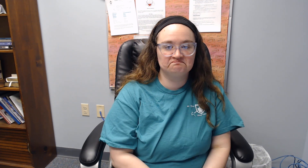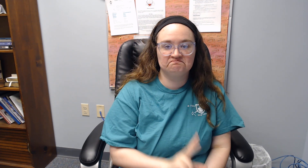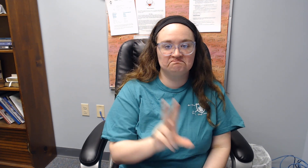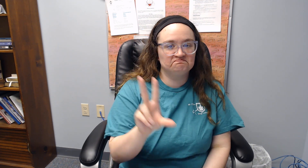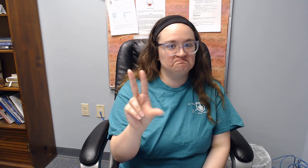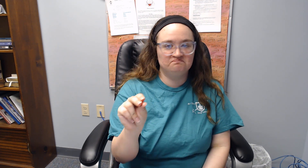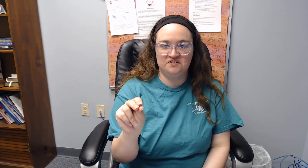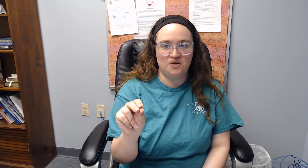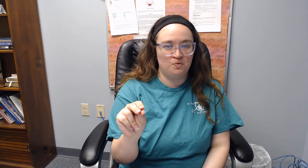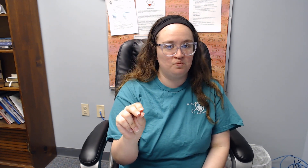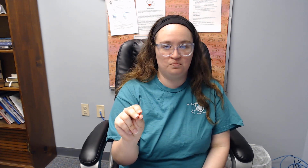No.